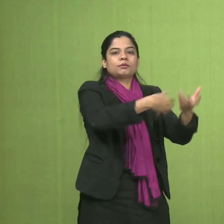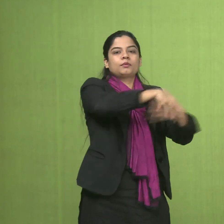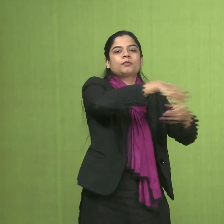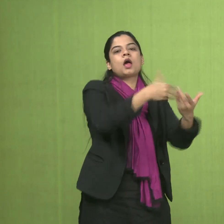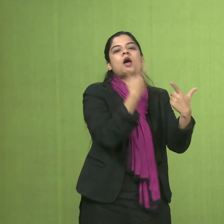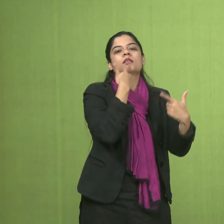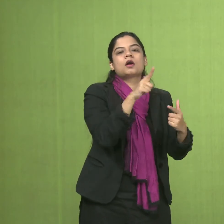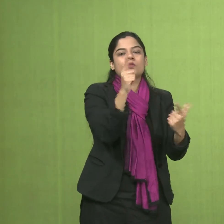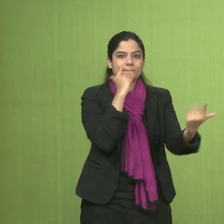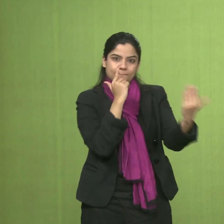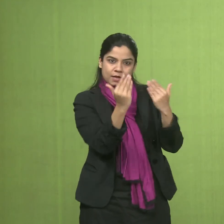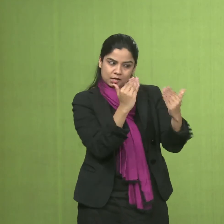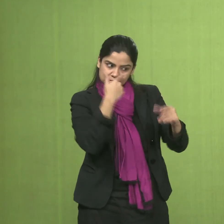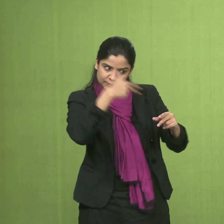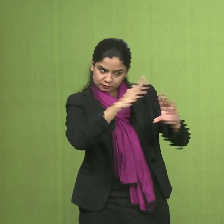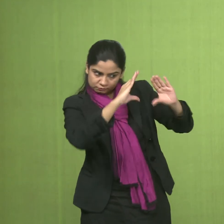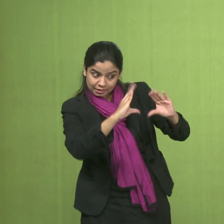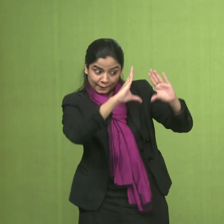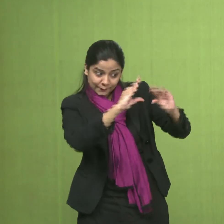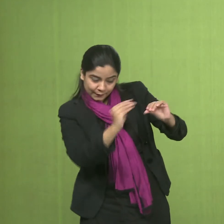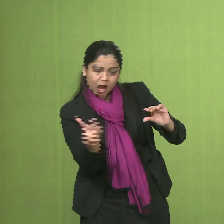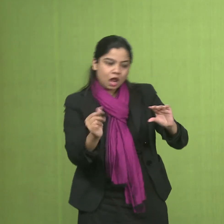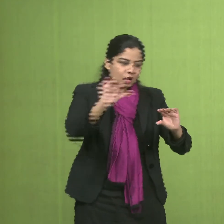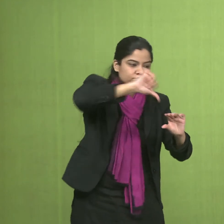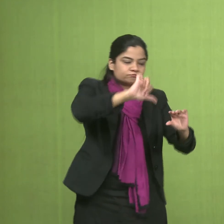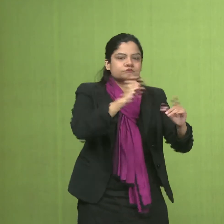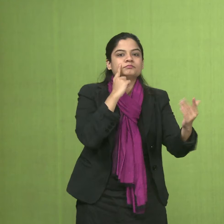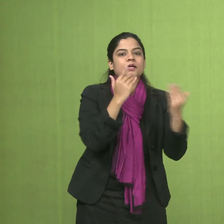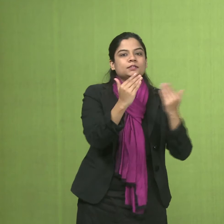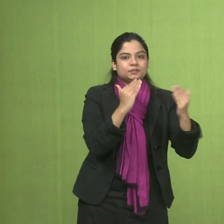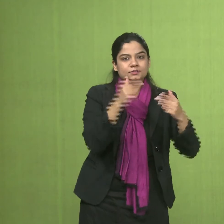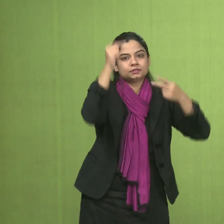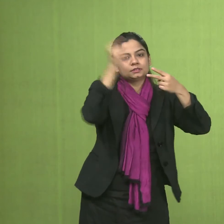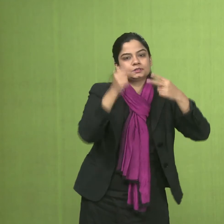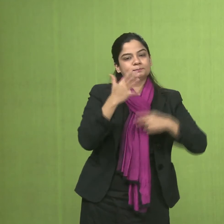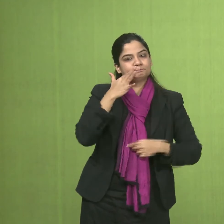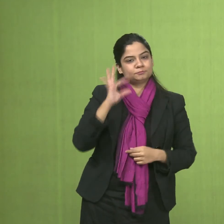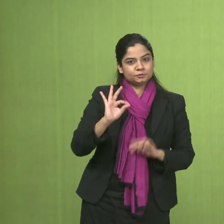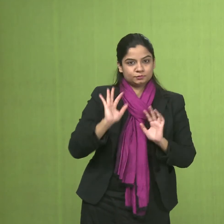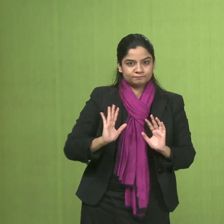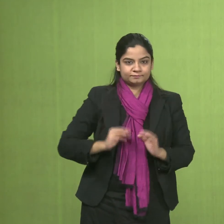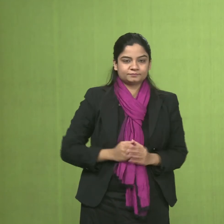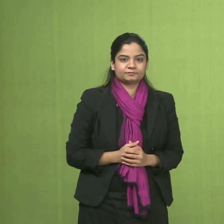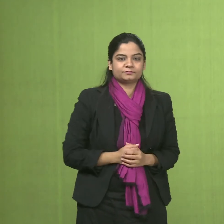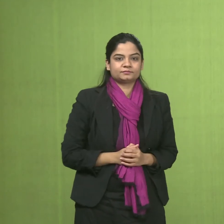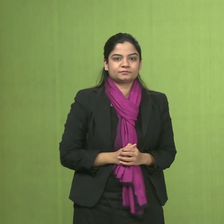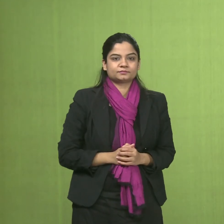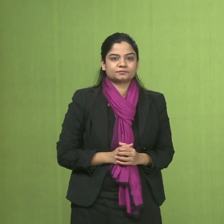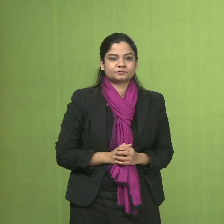should remain vacant so that it doesn't catch fire and you can keep refilling it. So these are the things that you should always